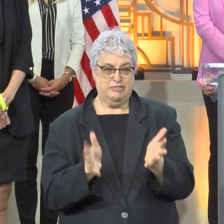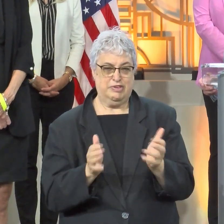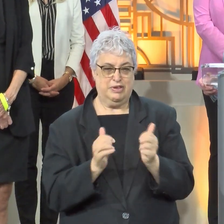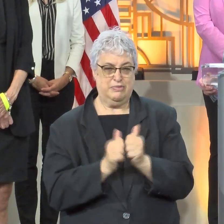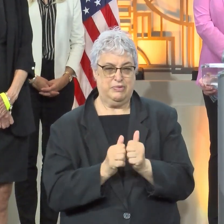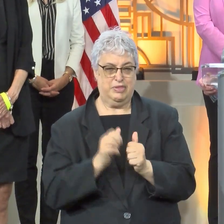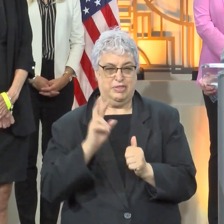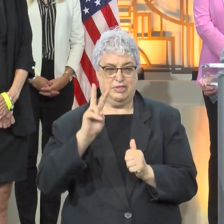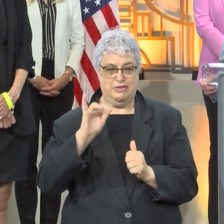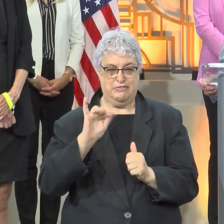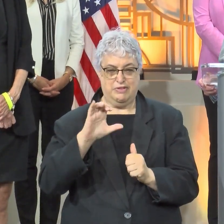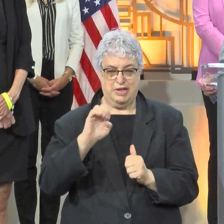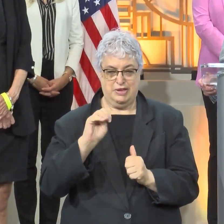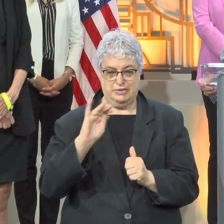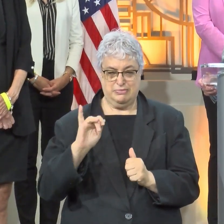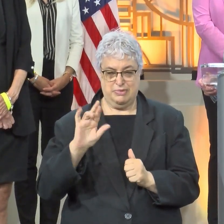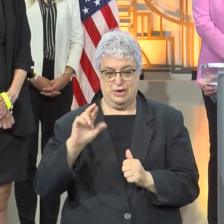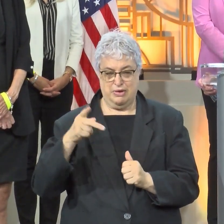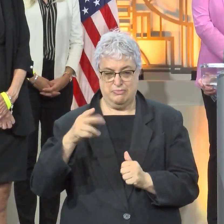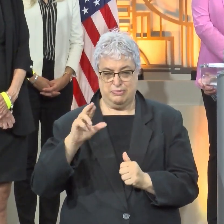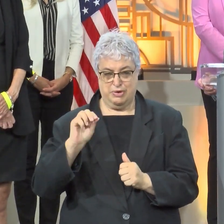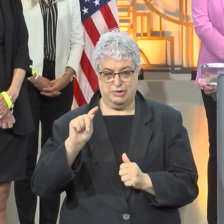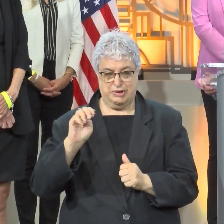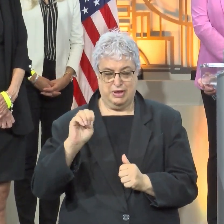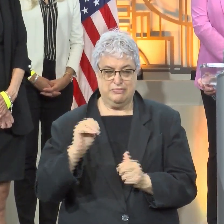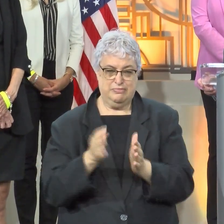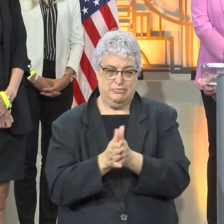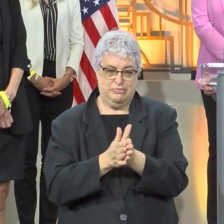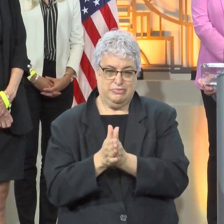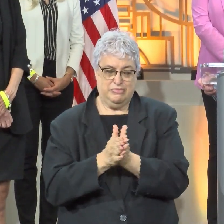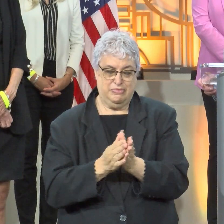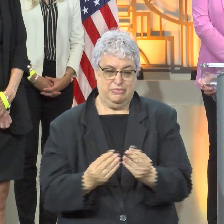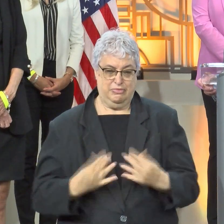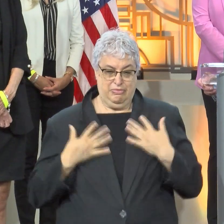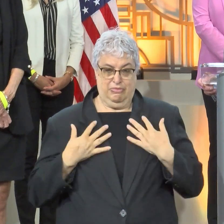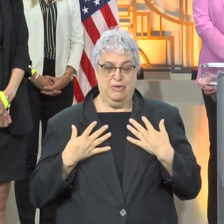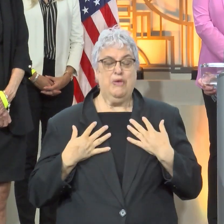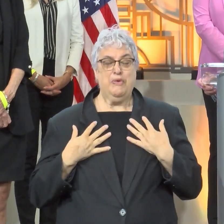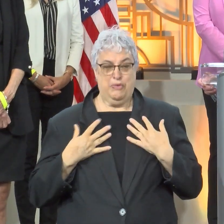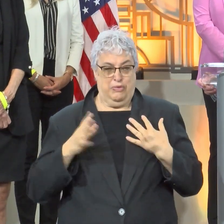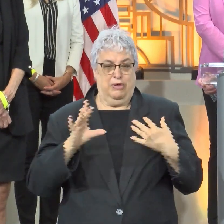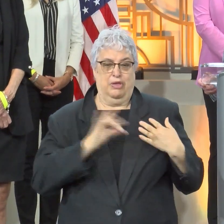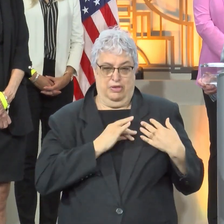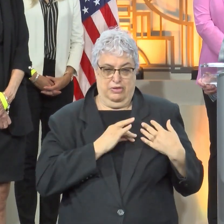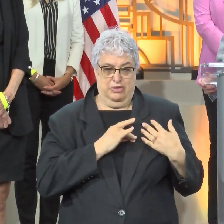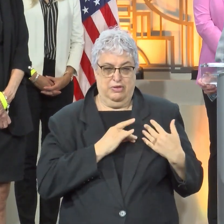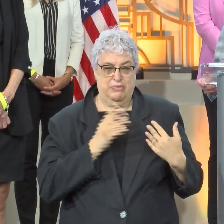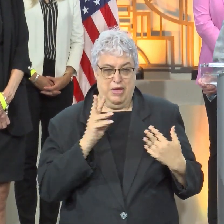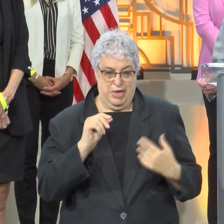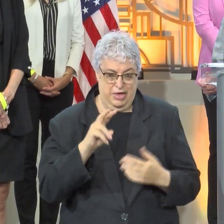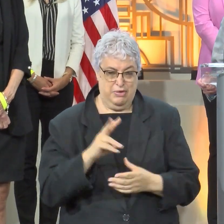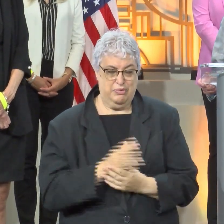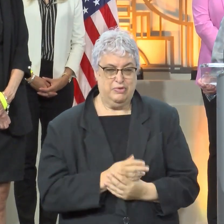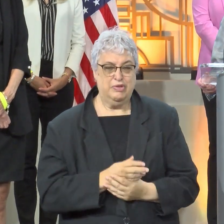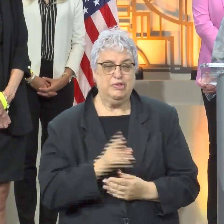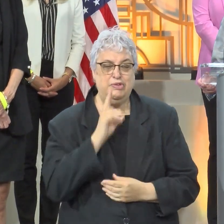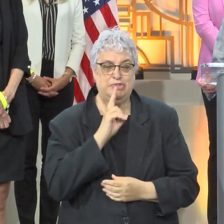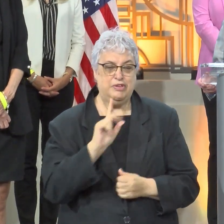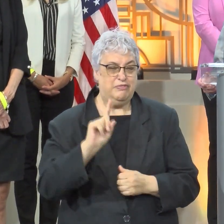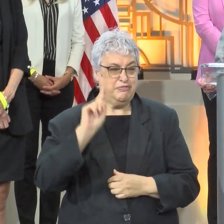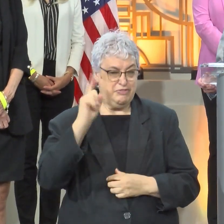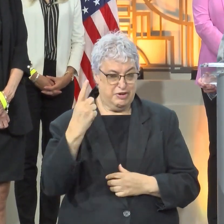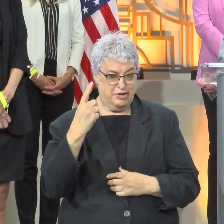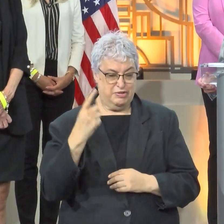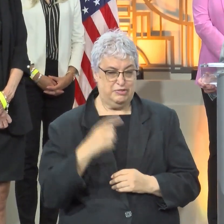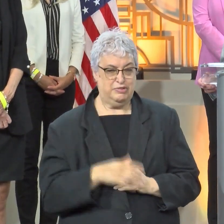the Vice Mayor Pro Tem, her enthusiasm and passion is infectious about this topic. And at Houston First, with the responsibility of promoting